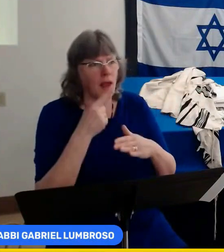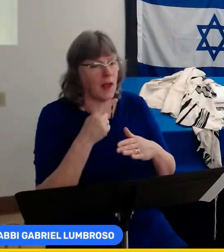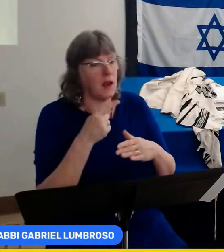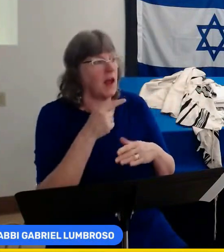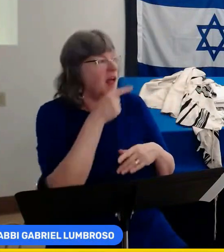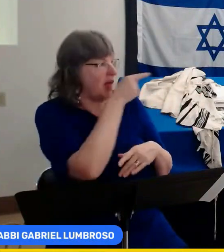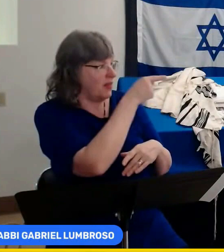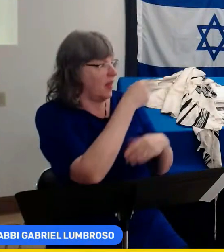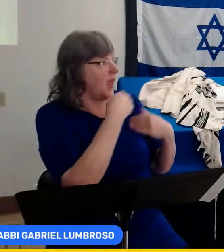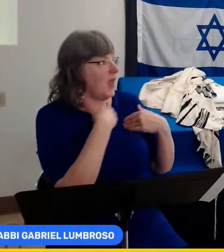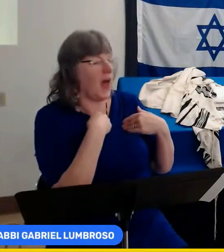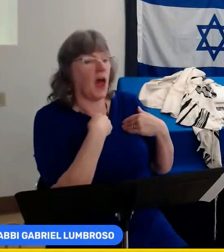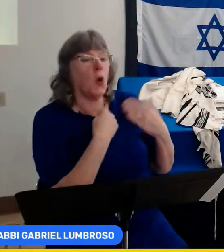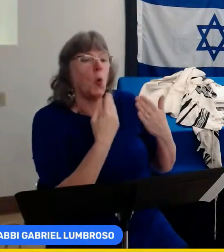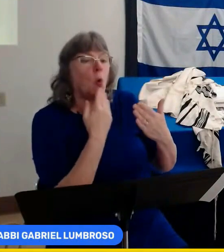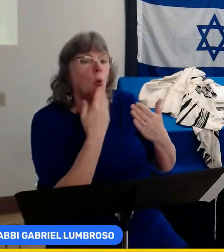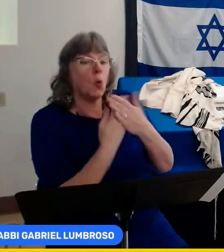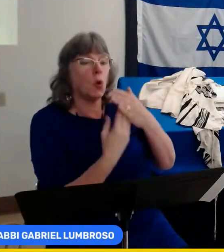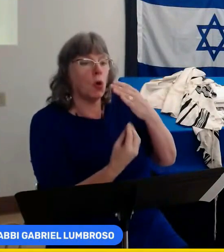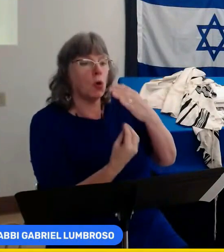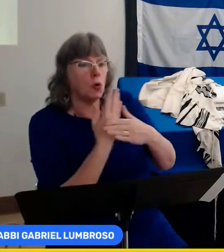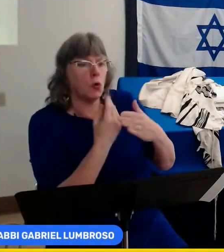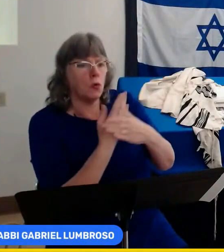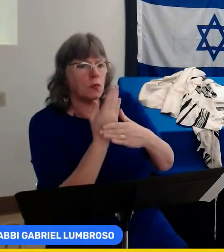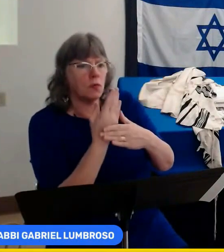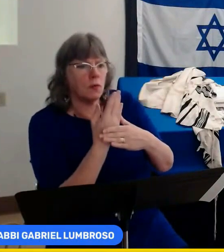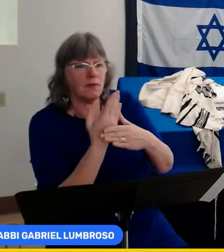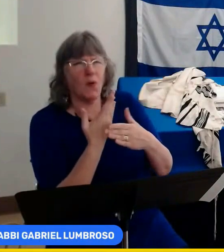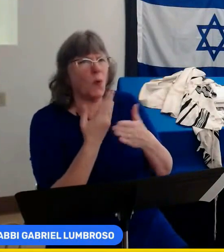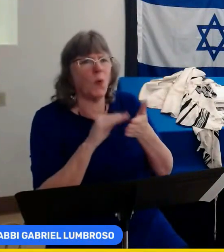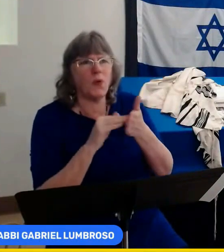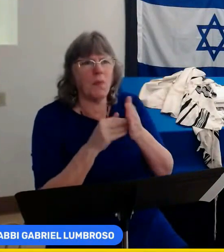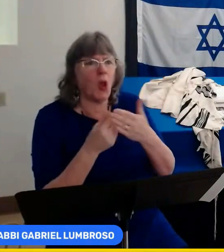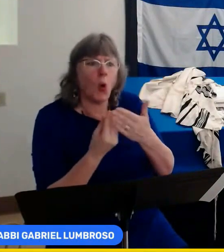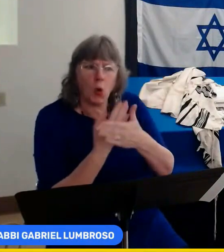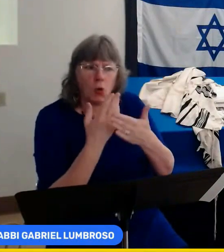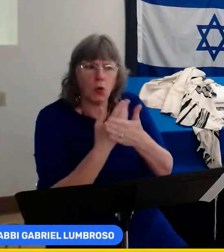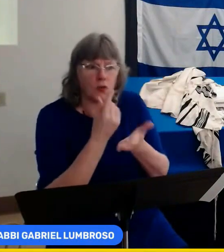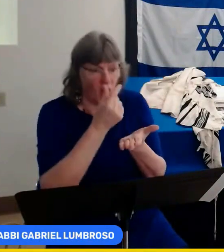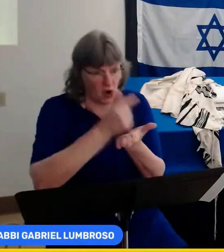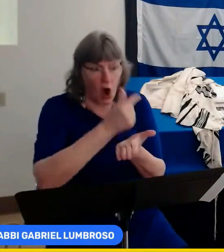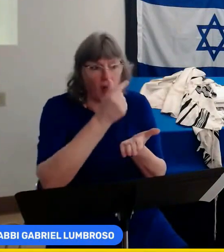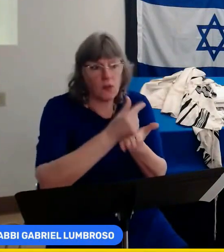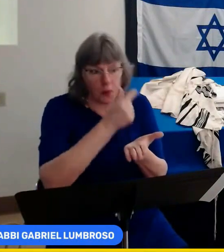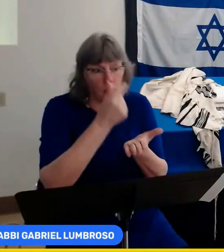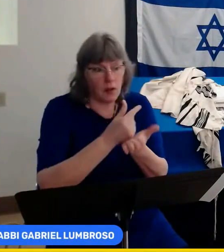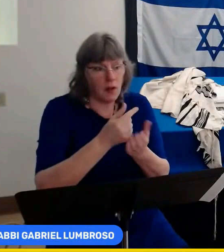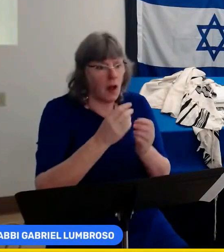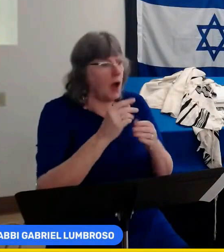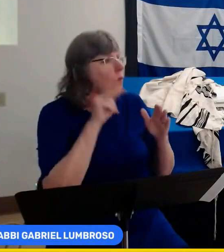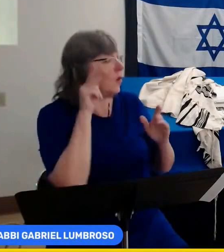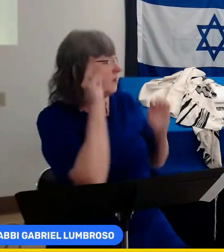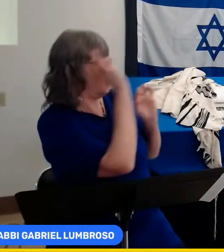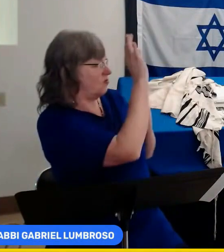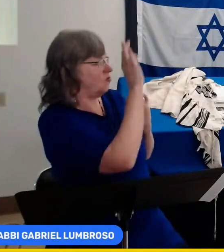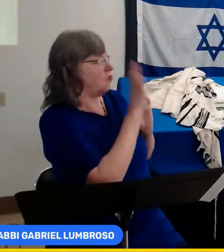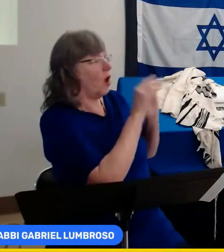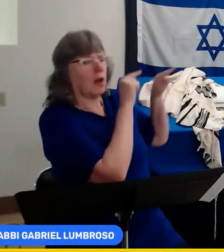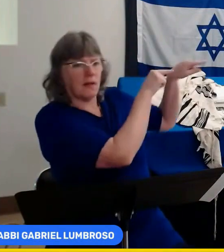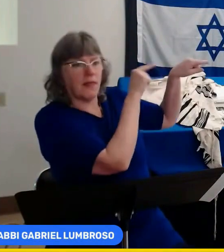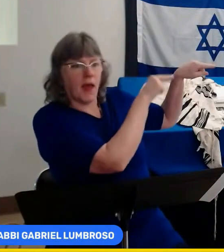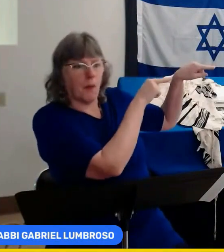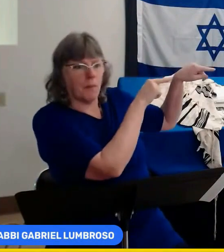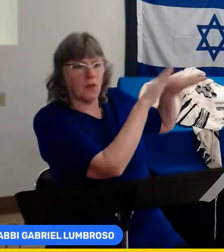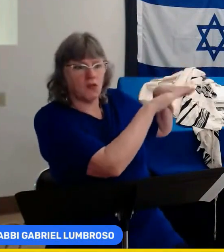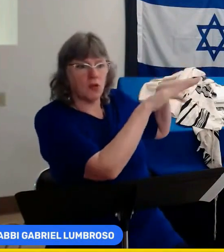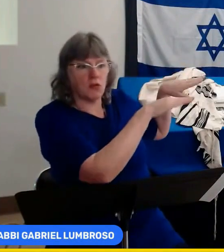says, for good news has also been proclaimed to us. Okay, he's talking about the first century people, right?